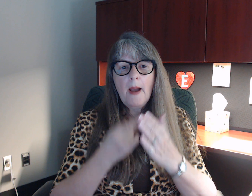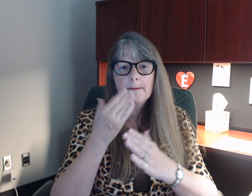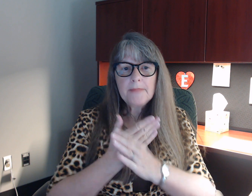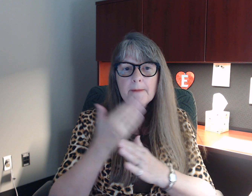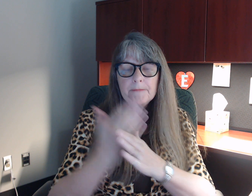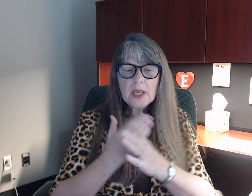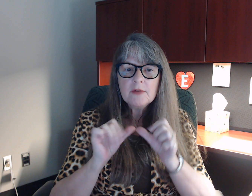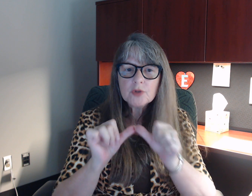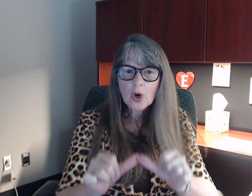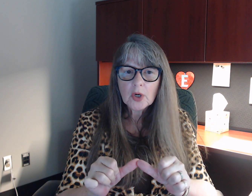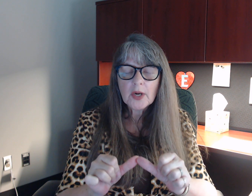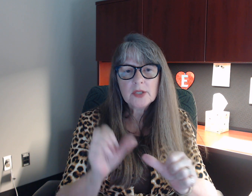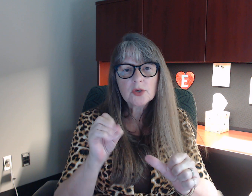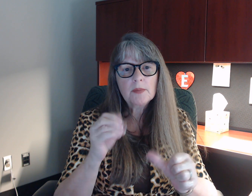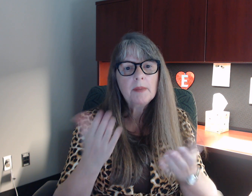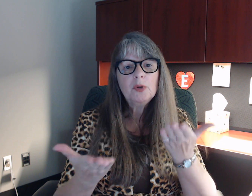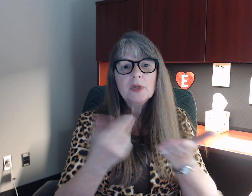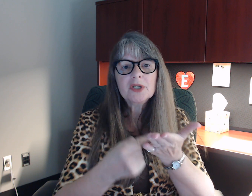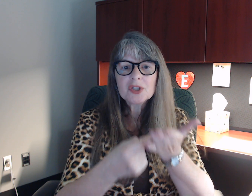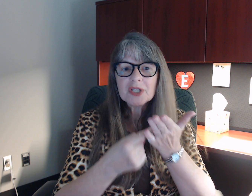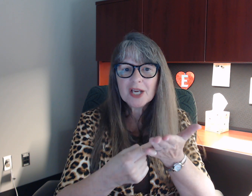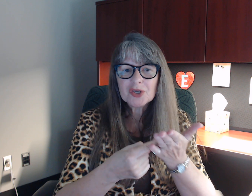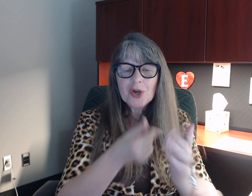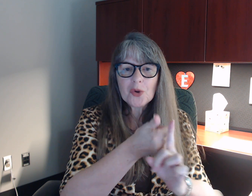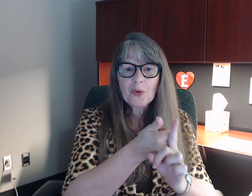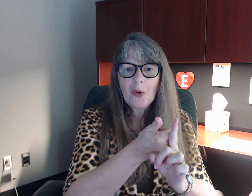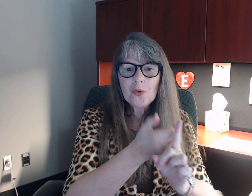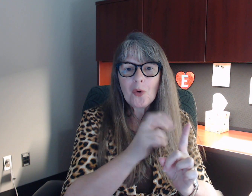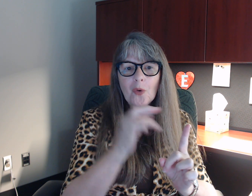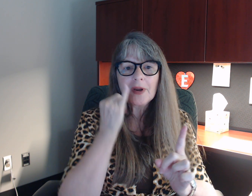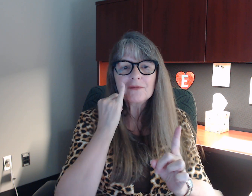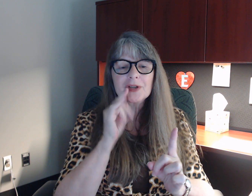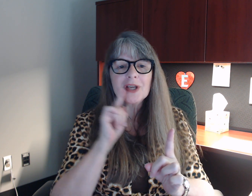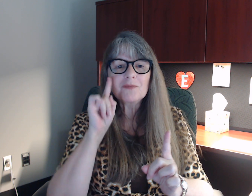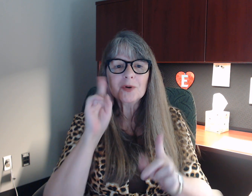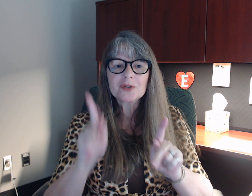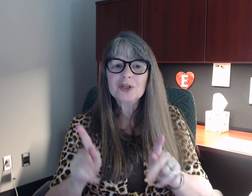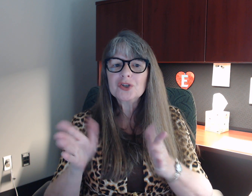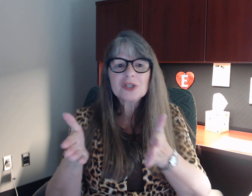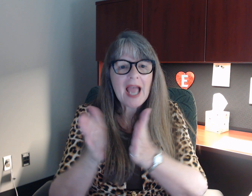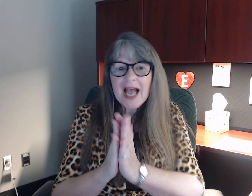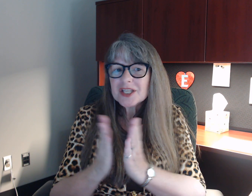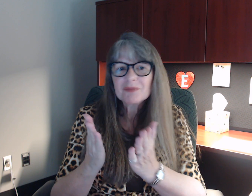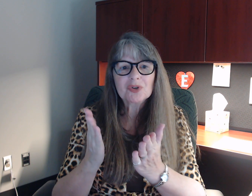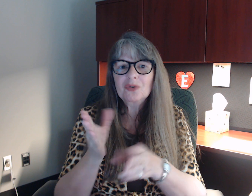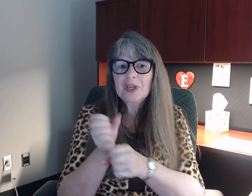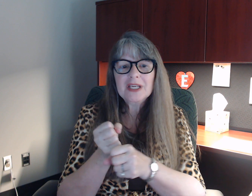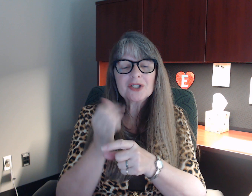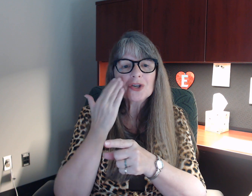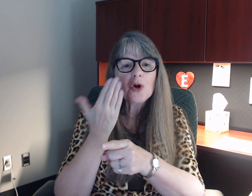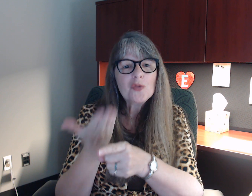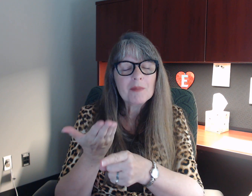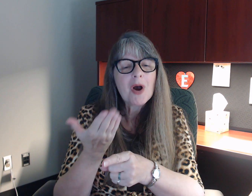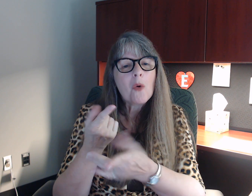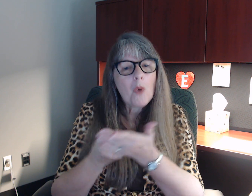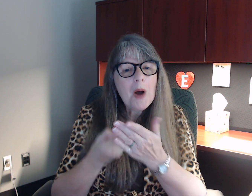pet peeves are, and so that maybe you can discuss your own, or if the deaf person, just ask them so you can get to know them. What